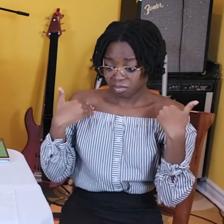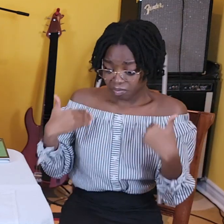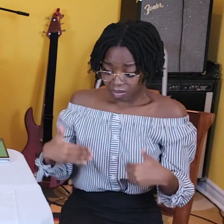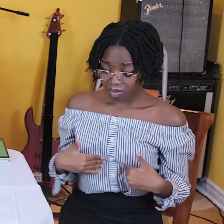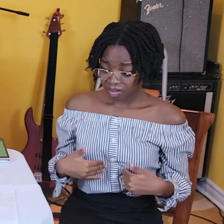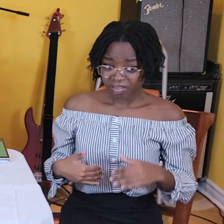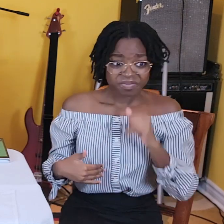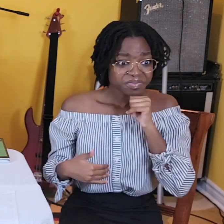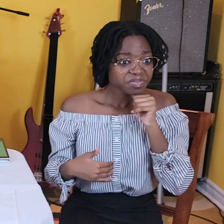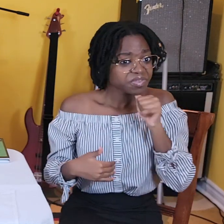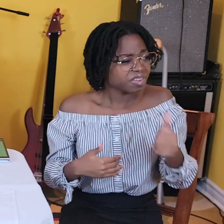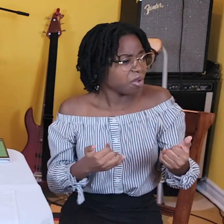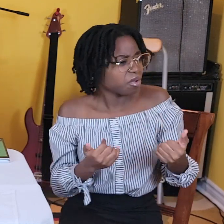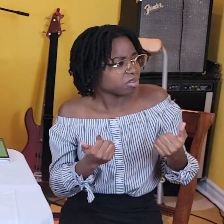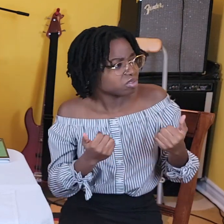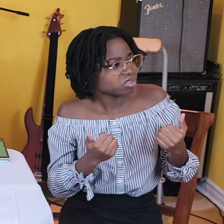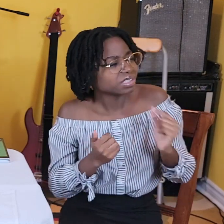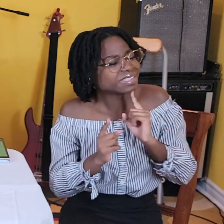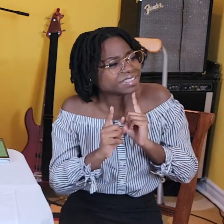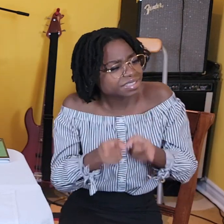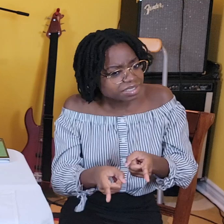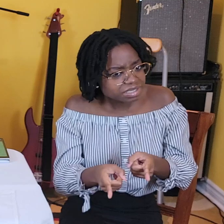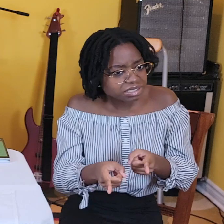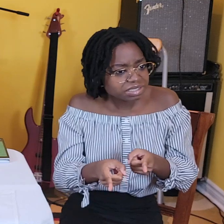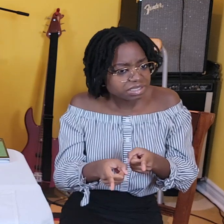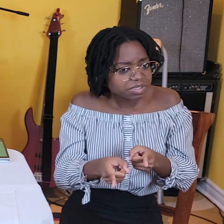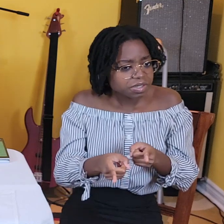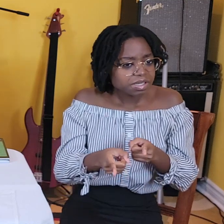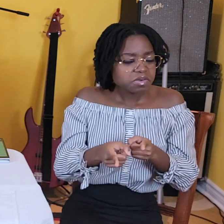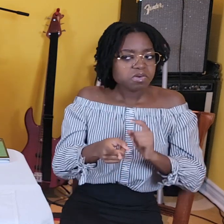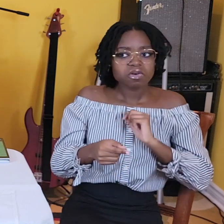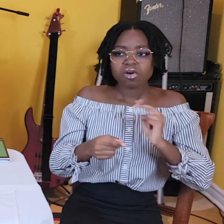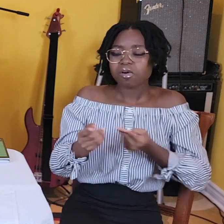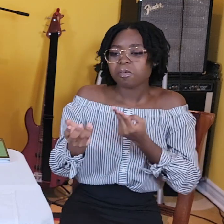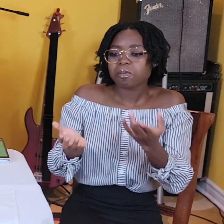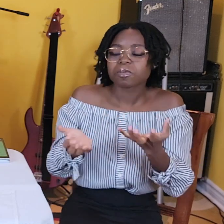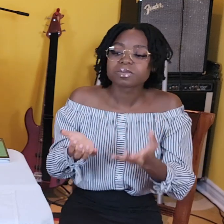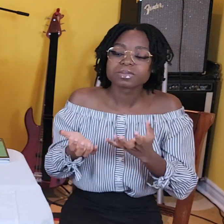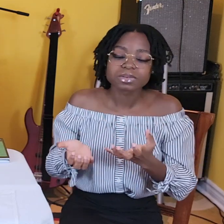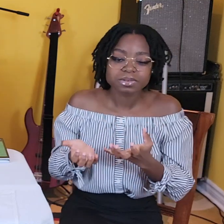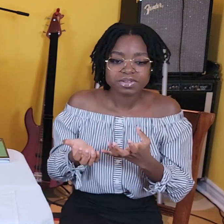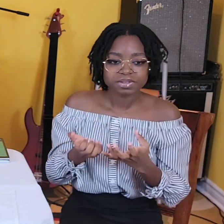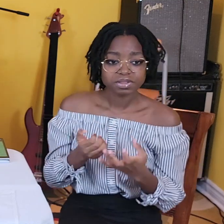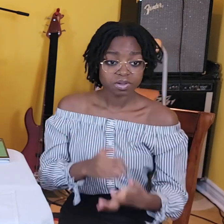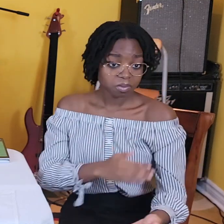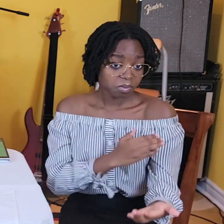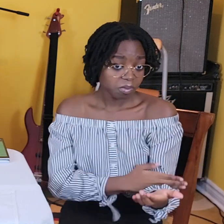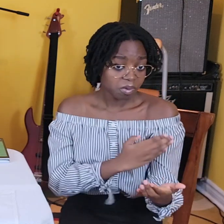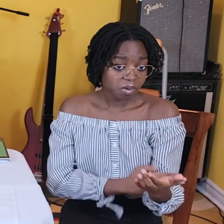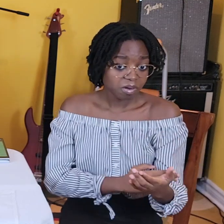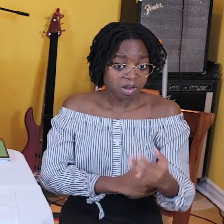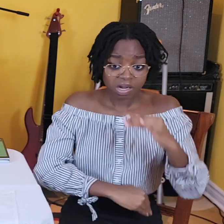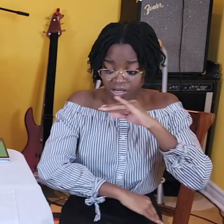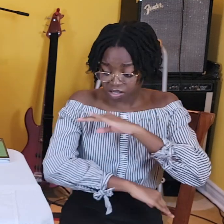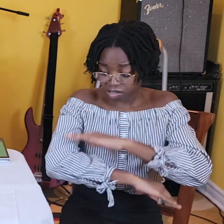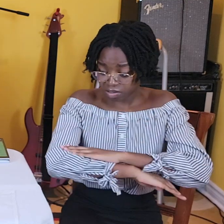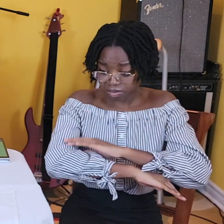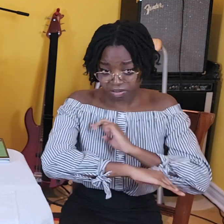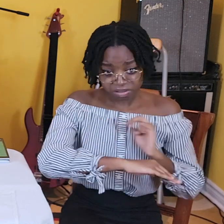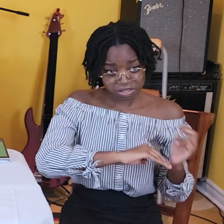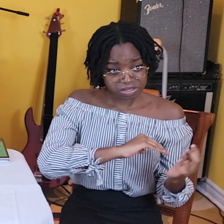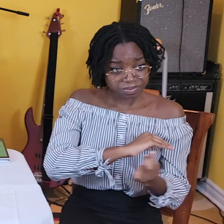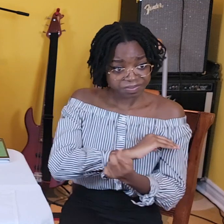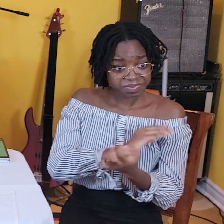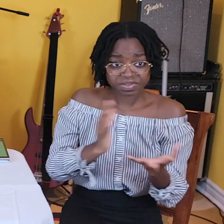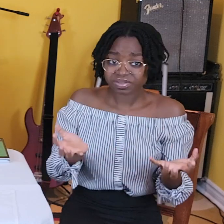not responding to our desires. And so this morning, as we sit around here again, I want